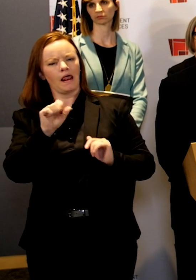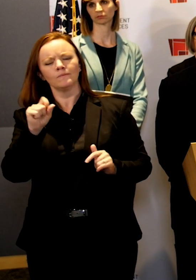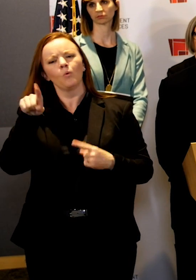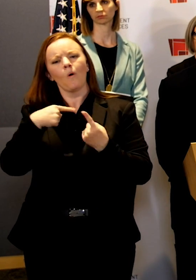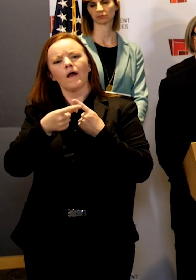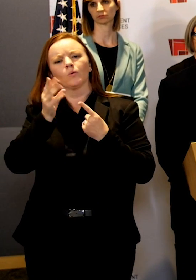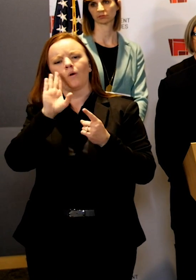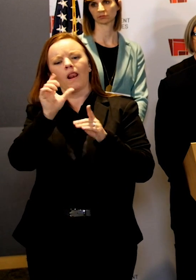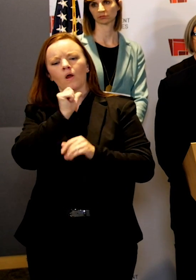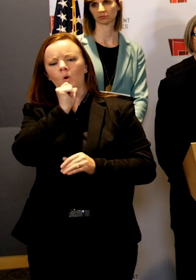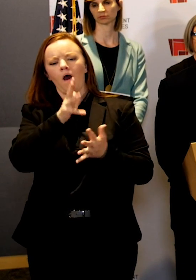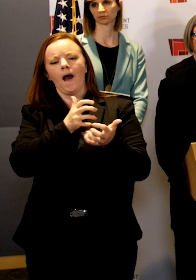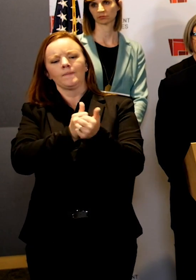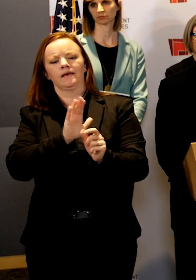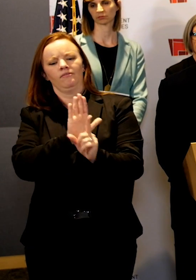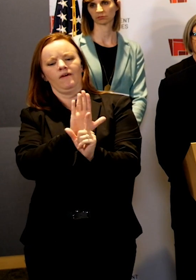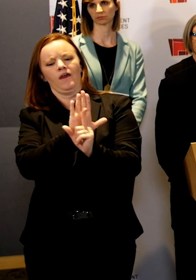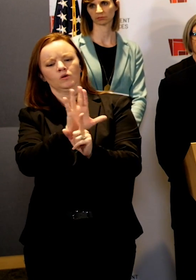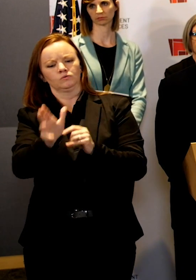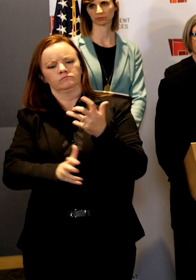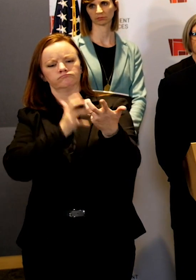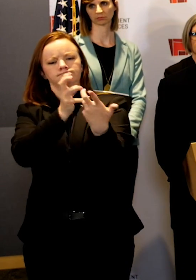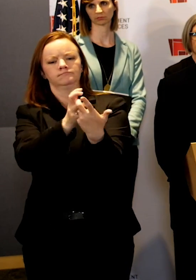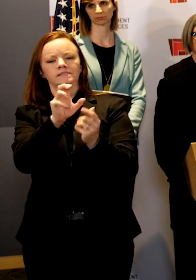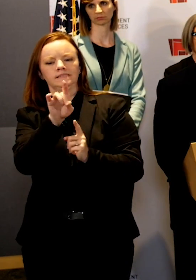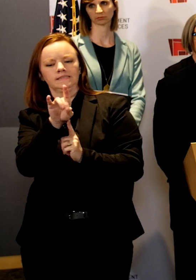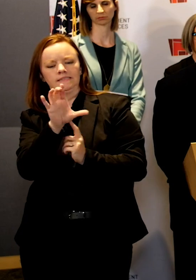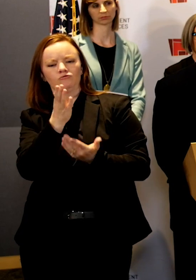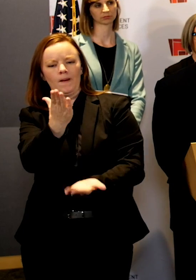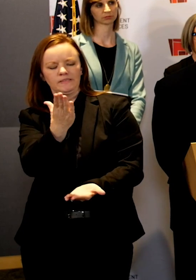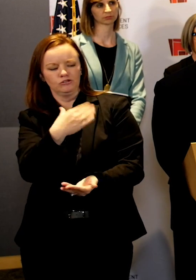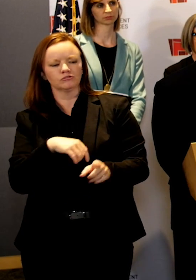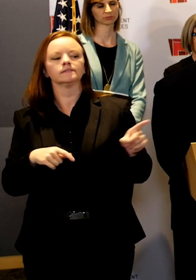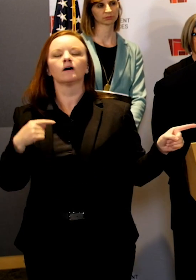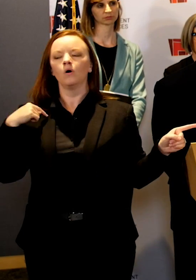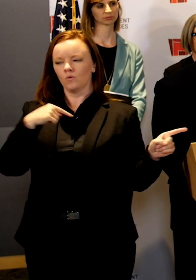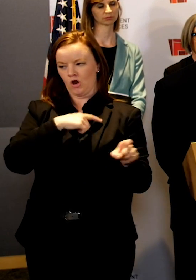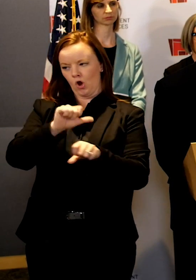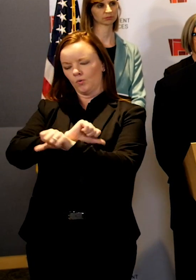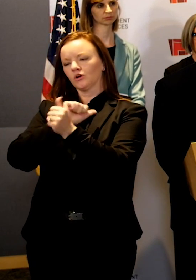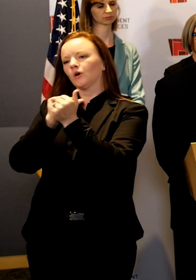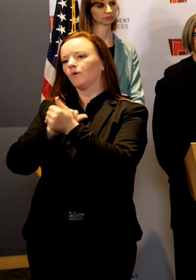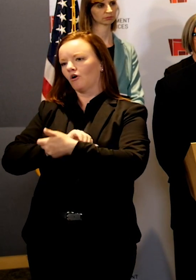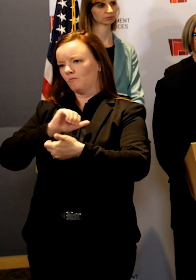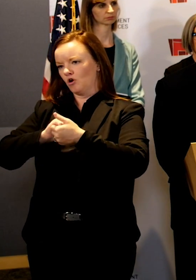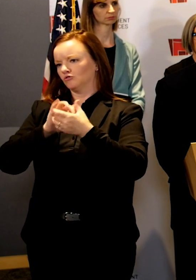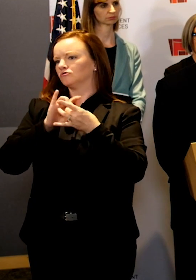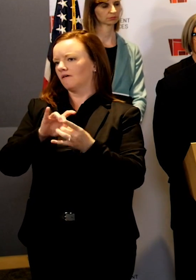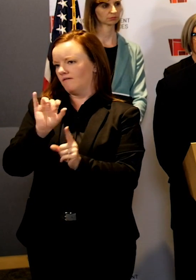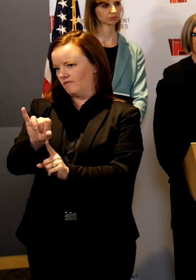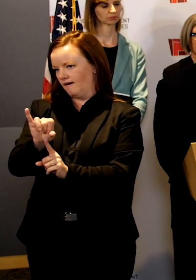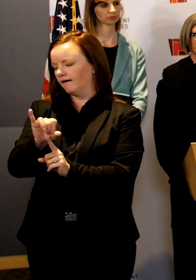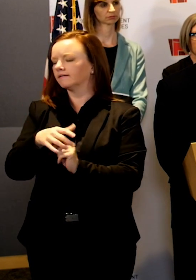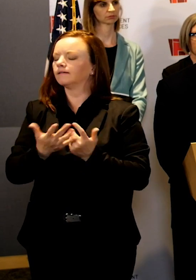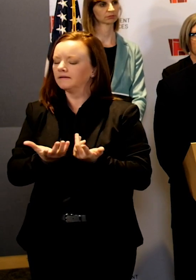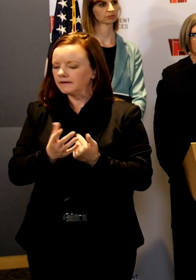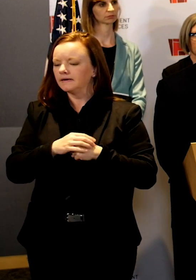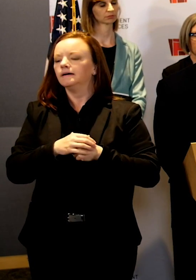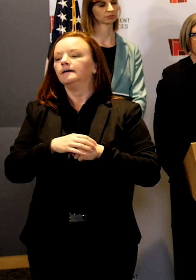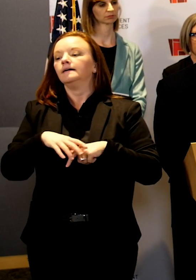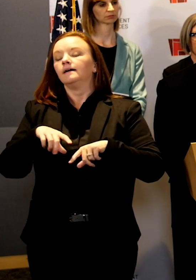Arizona update theirs to the CDC recommendation? So we are working with our partners on that. It depends on